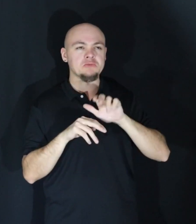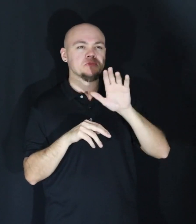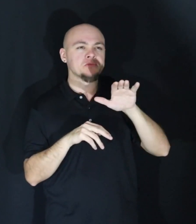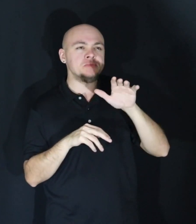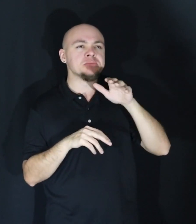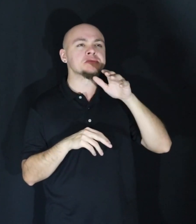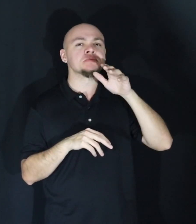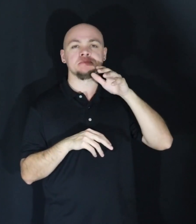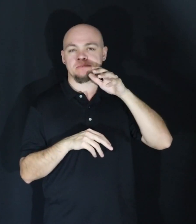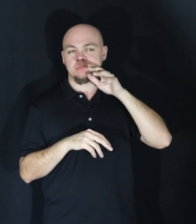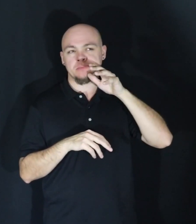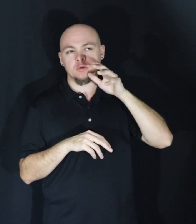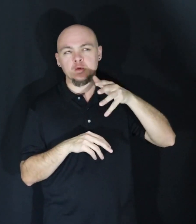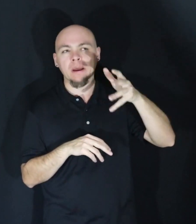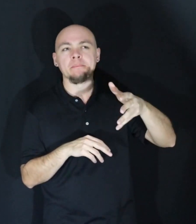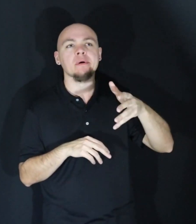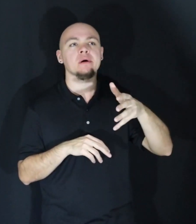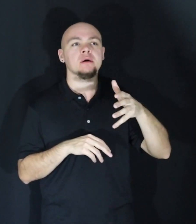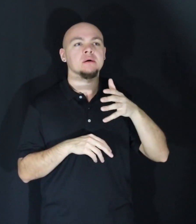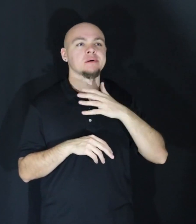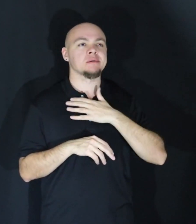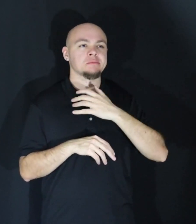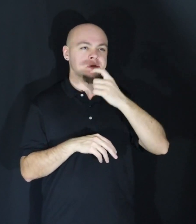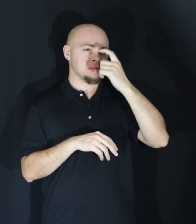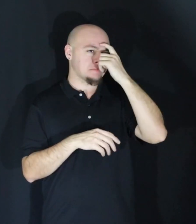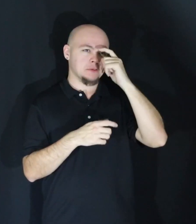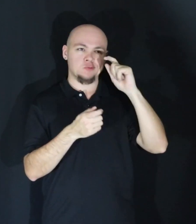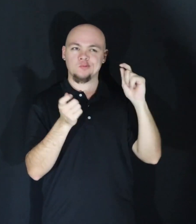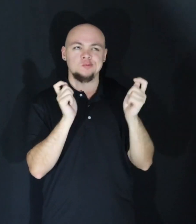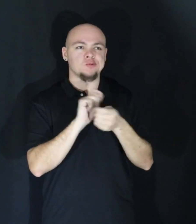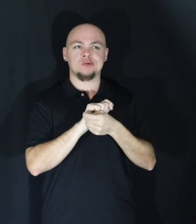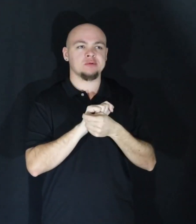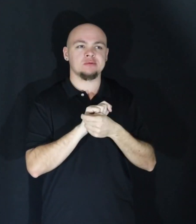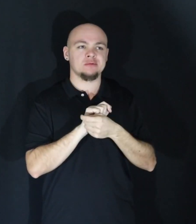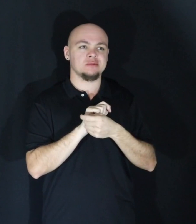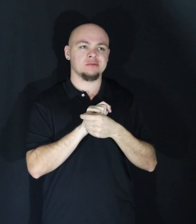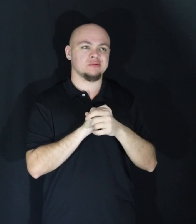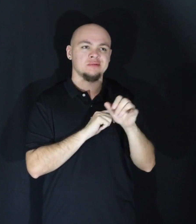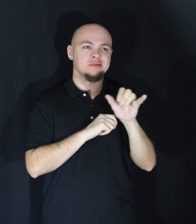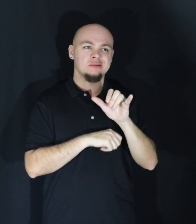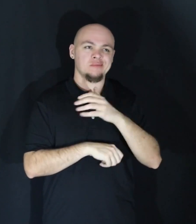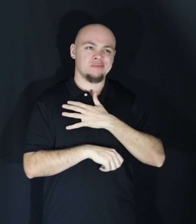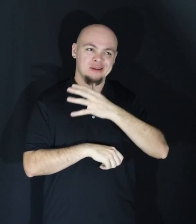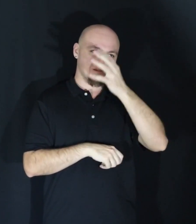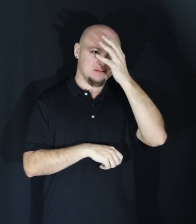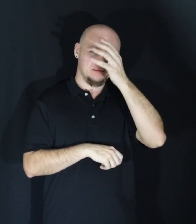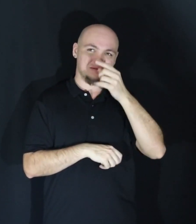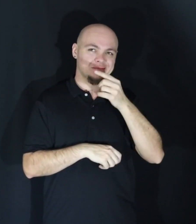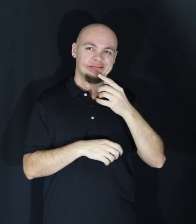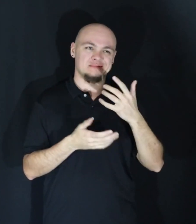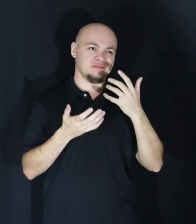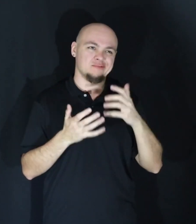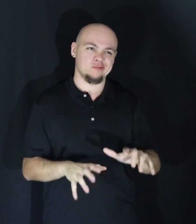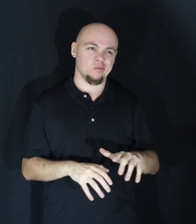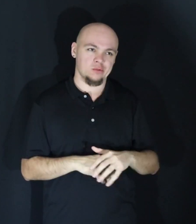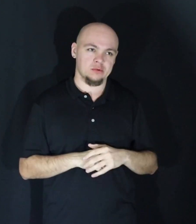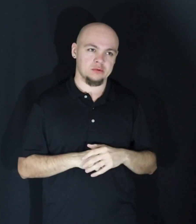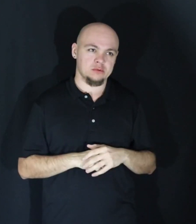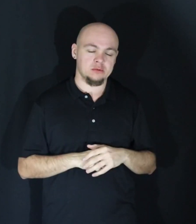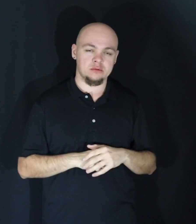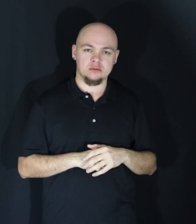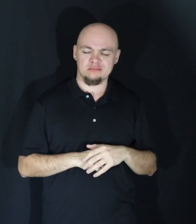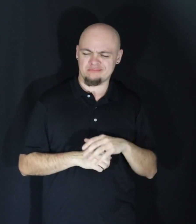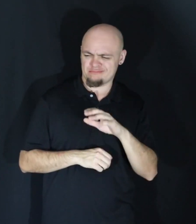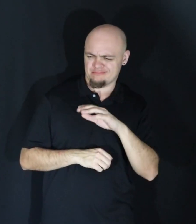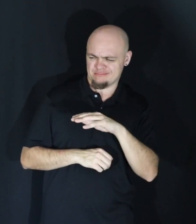"Grandma, I changed my mind. I don't want to be like my dad anymore." She asked,